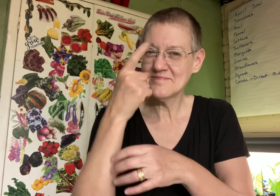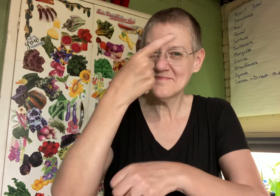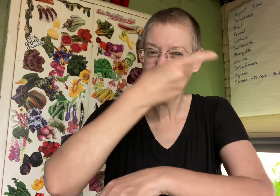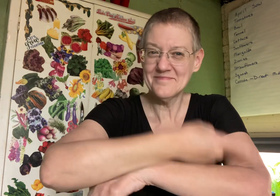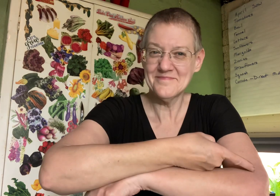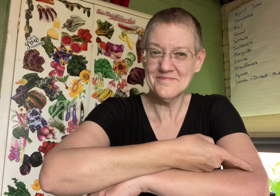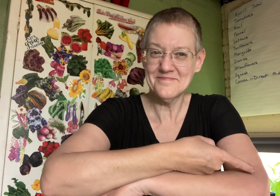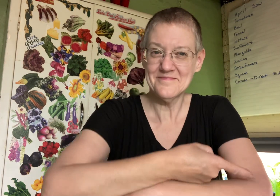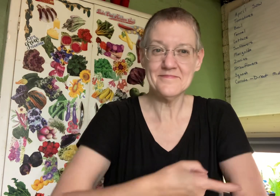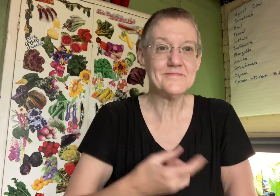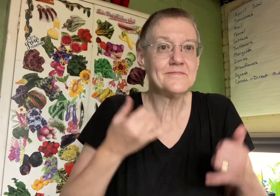or Mother's Day.